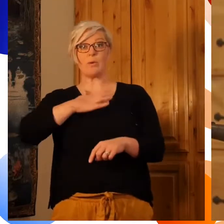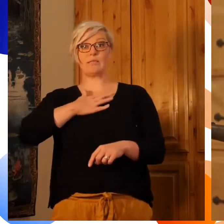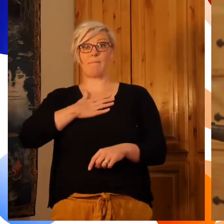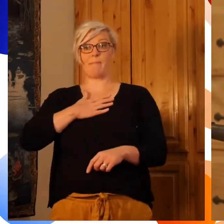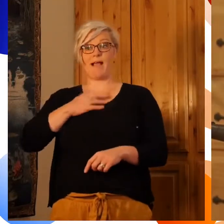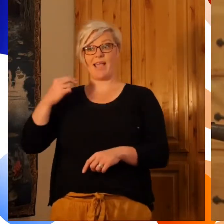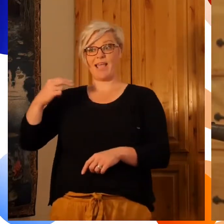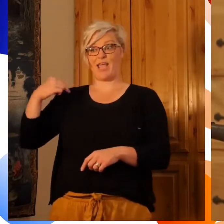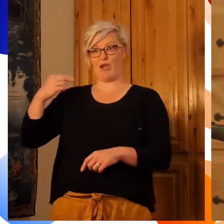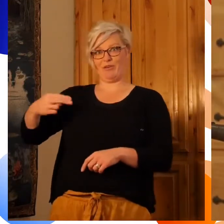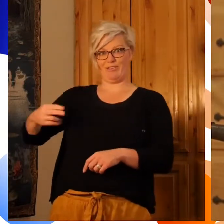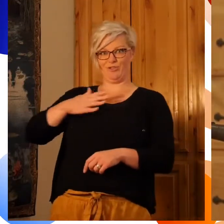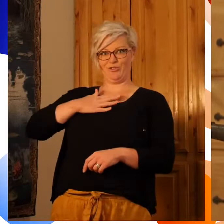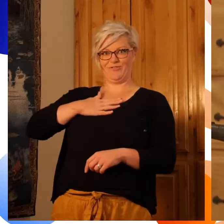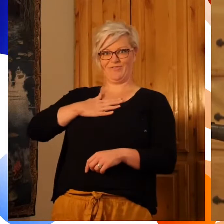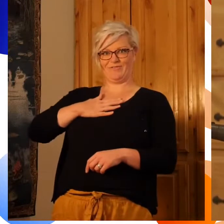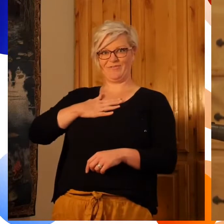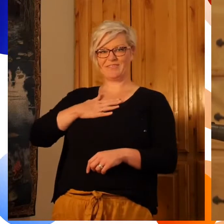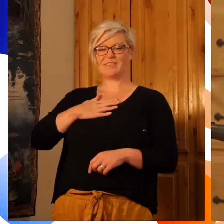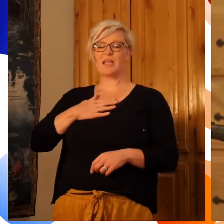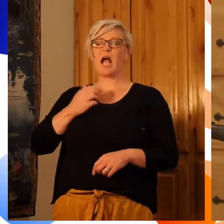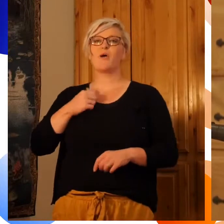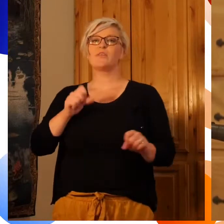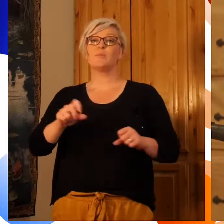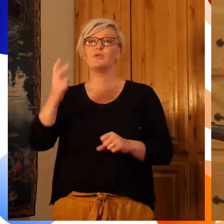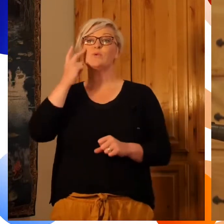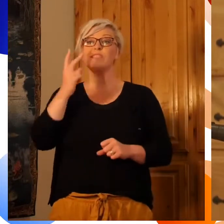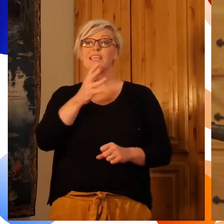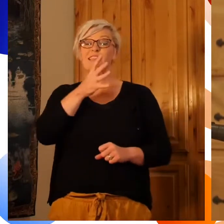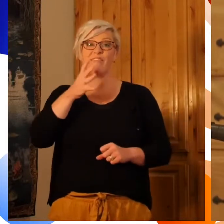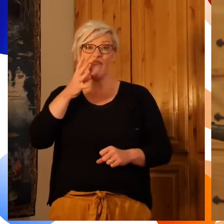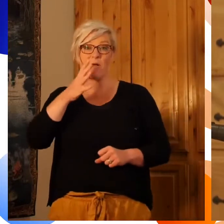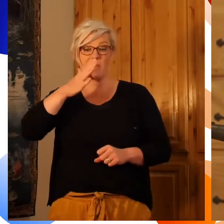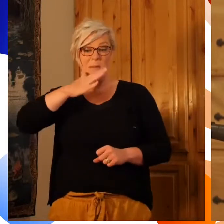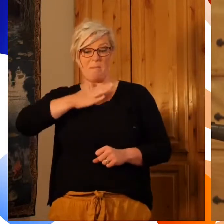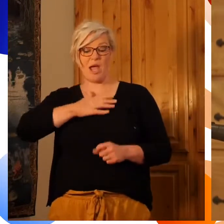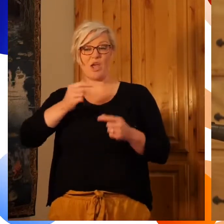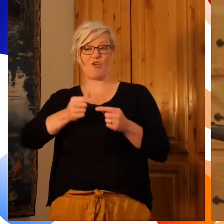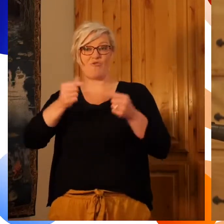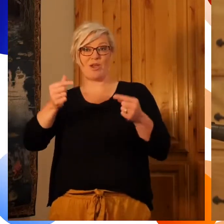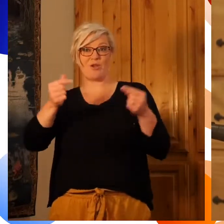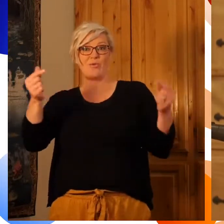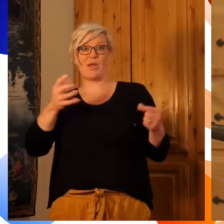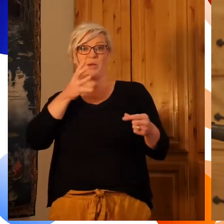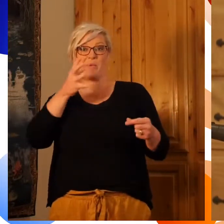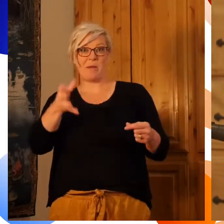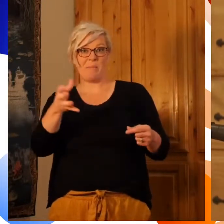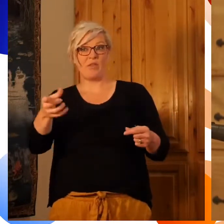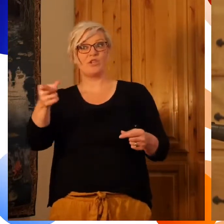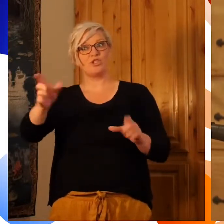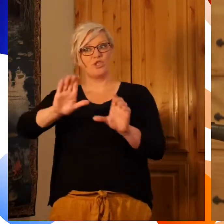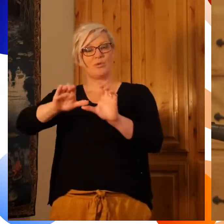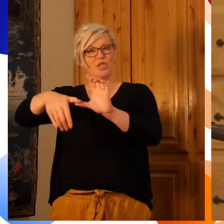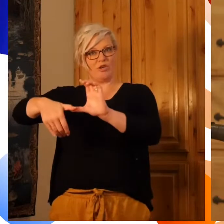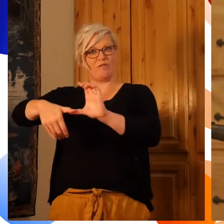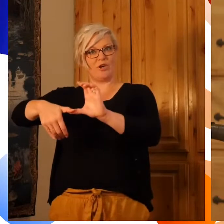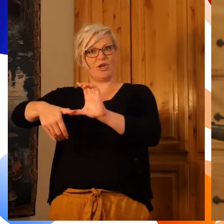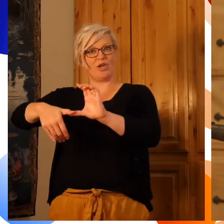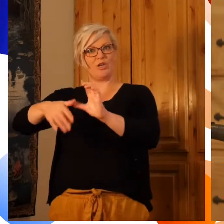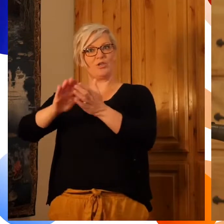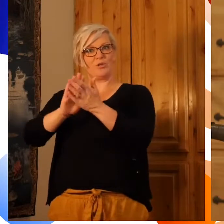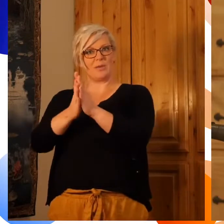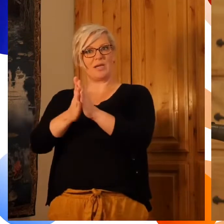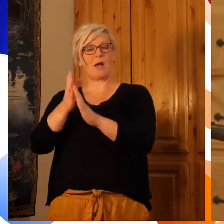to go and see the farm that my great-great-grandmother, who was converted to be a, you know, Mormon